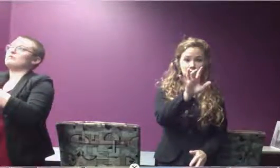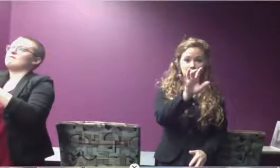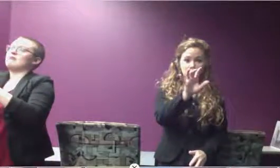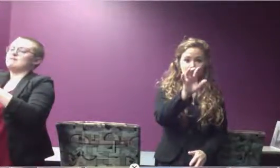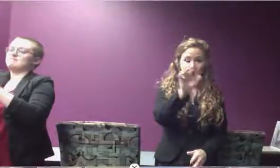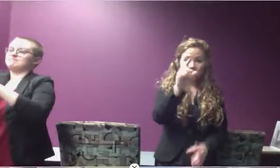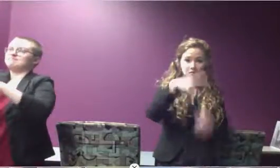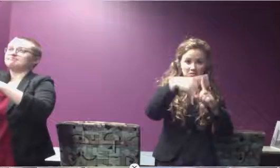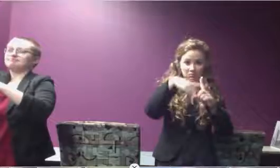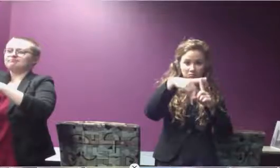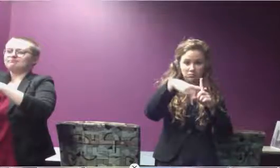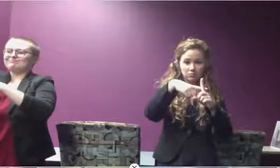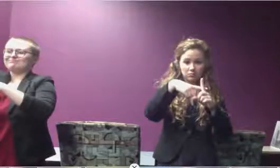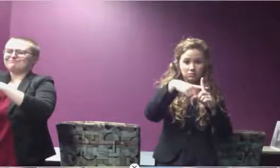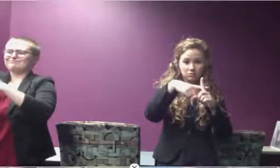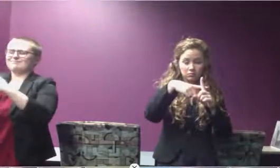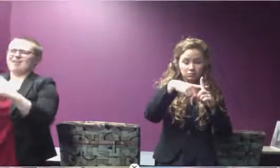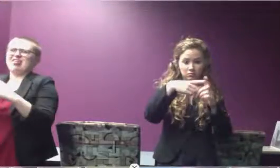"25